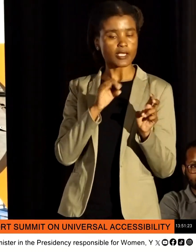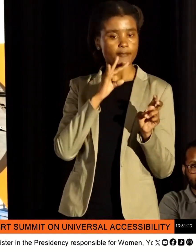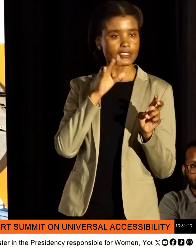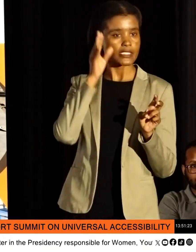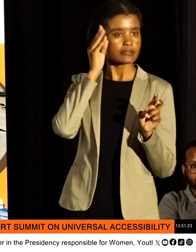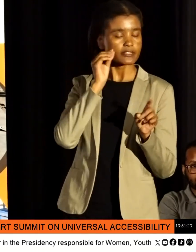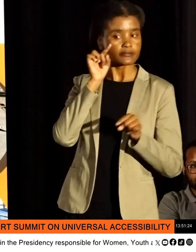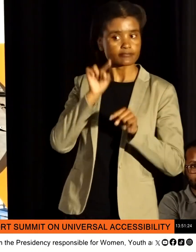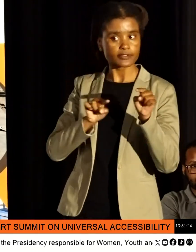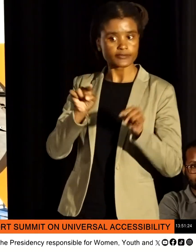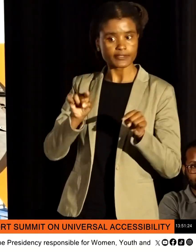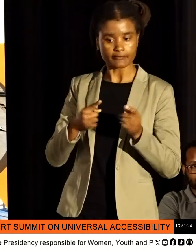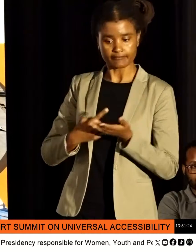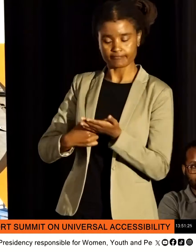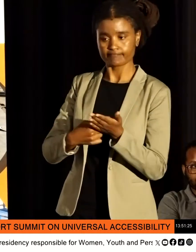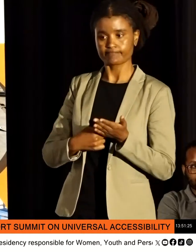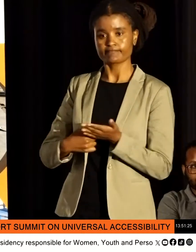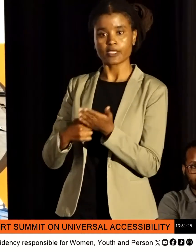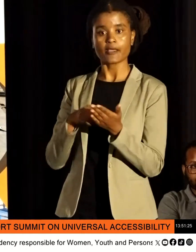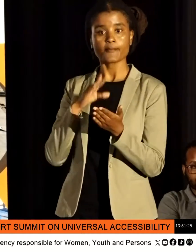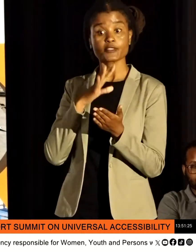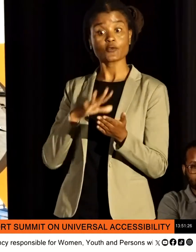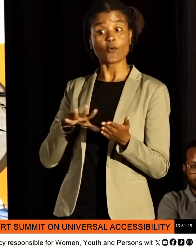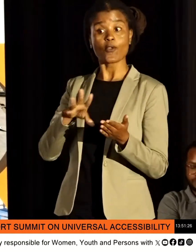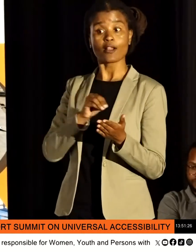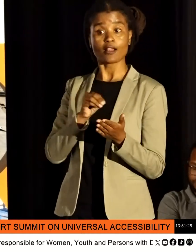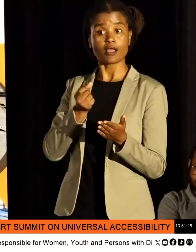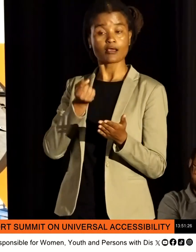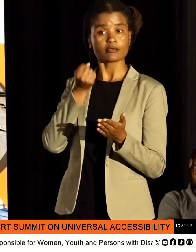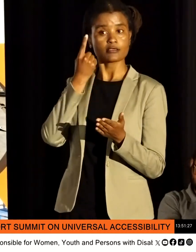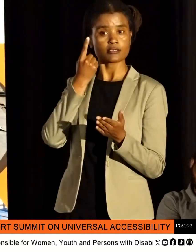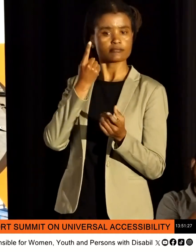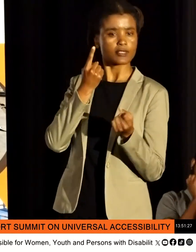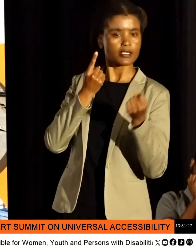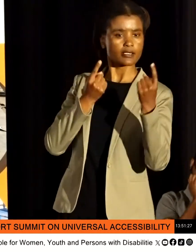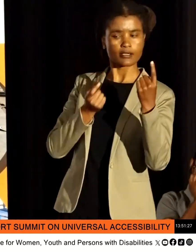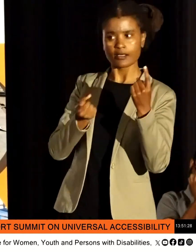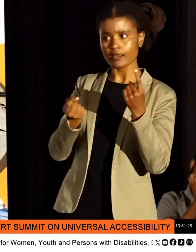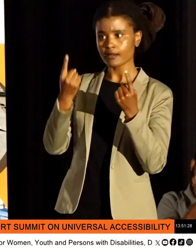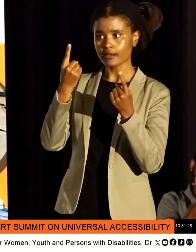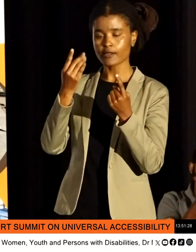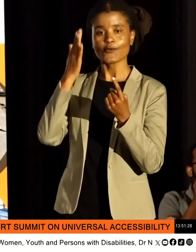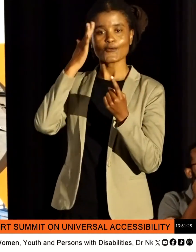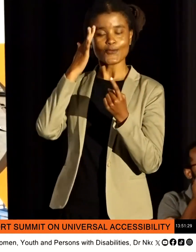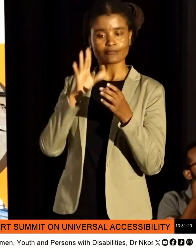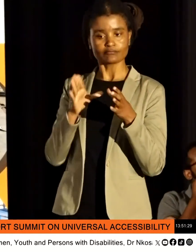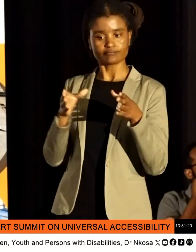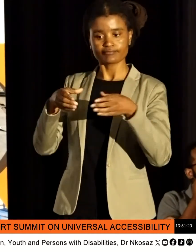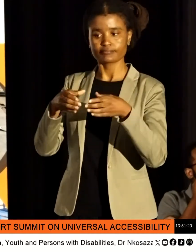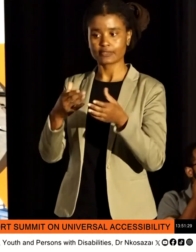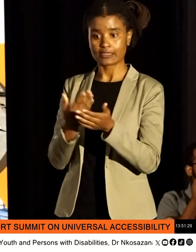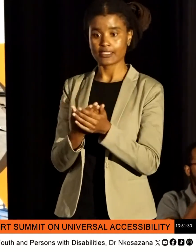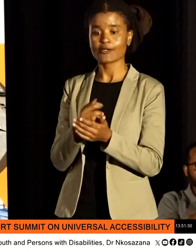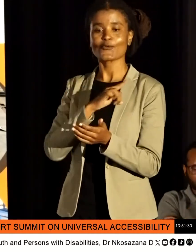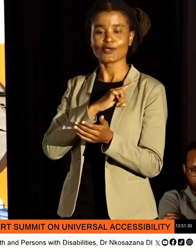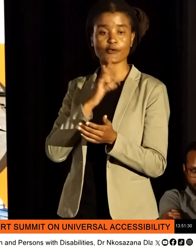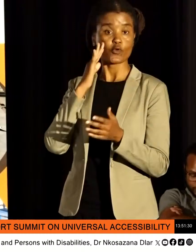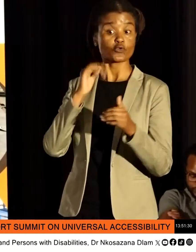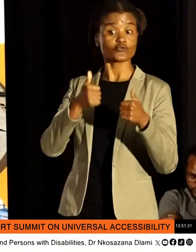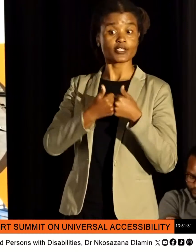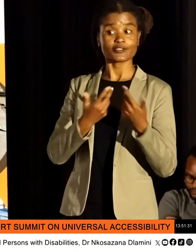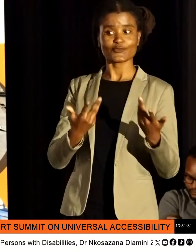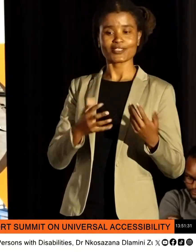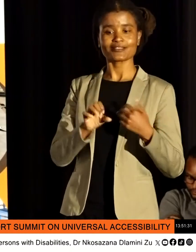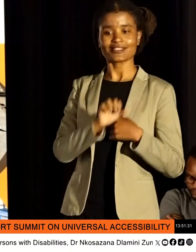table, enriching our collective understanding of the accessibility challenges facing South Africa's transport sector. In guiding